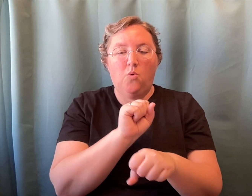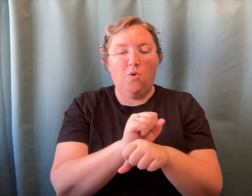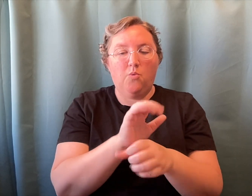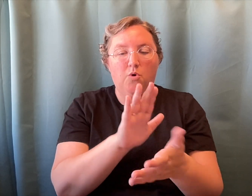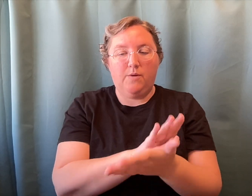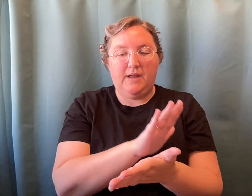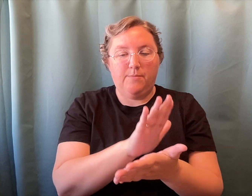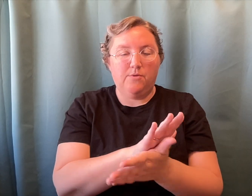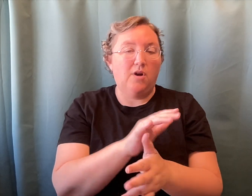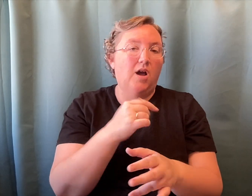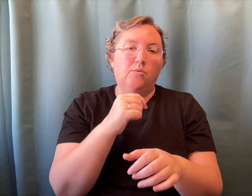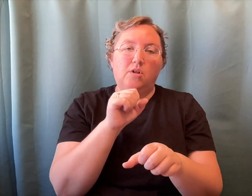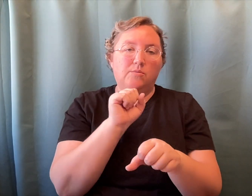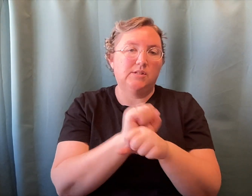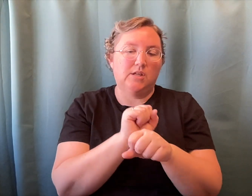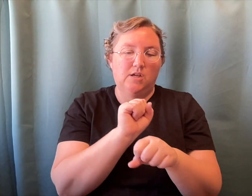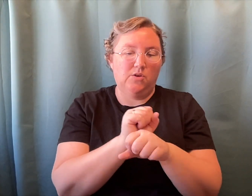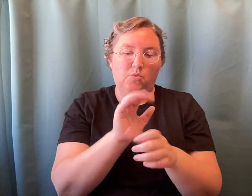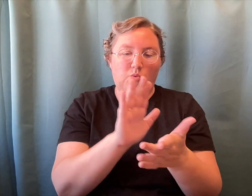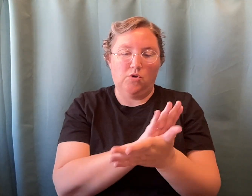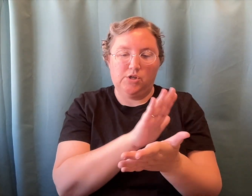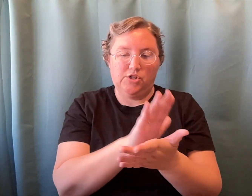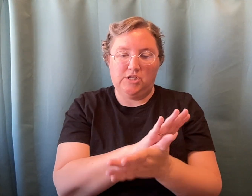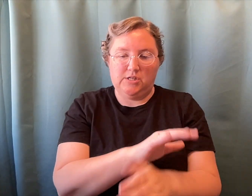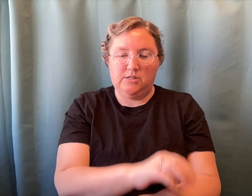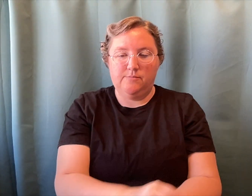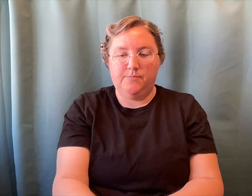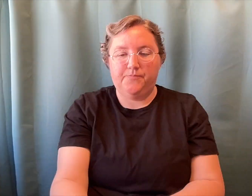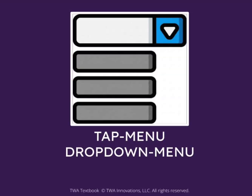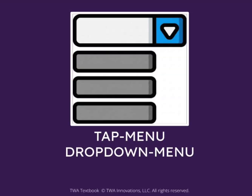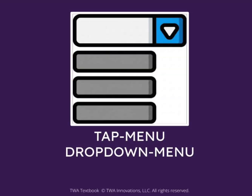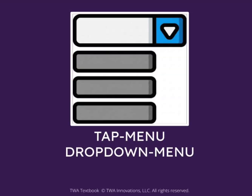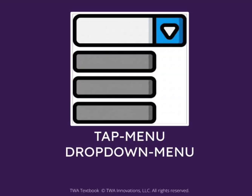or work paper. I will always sign worksheet.